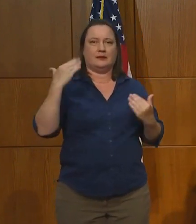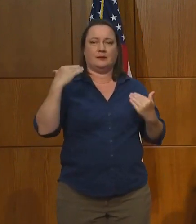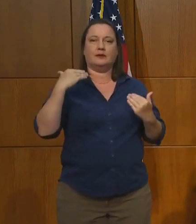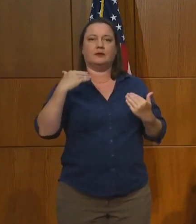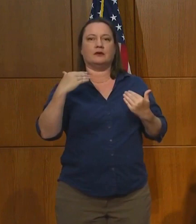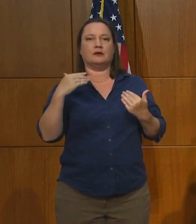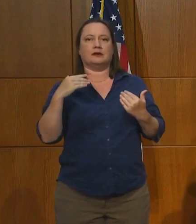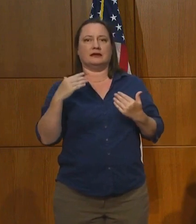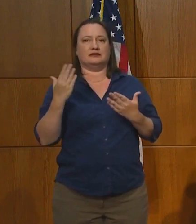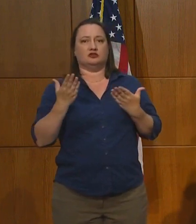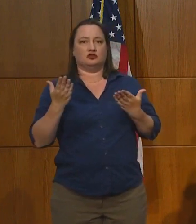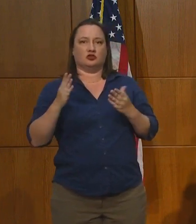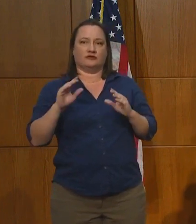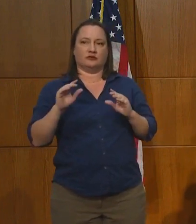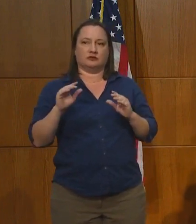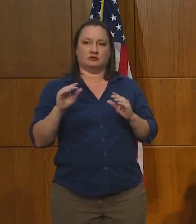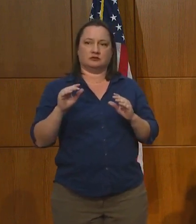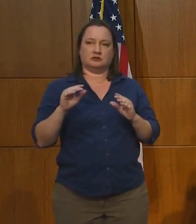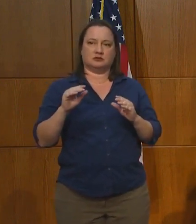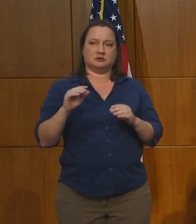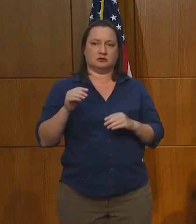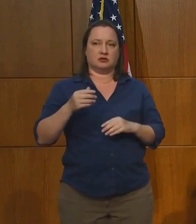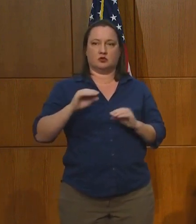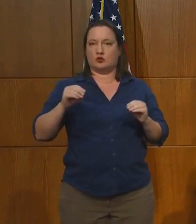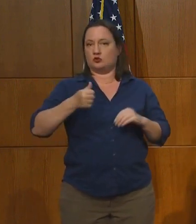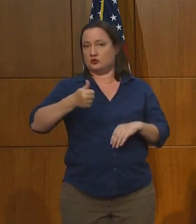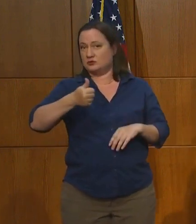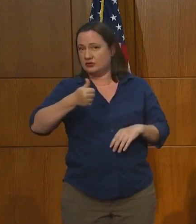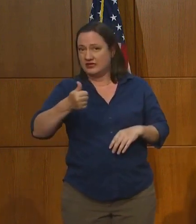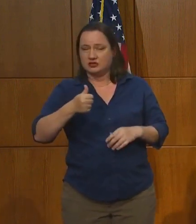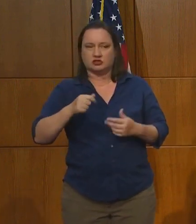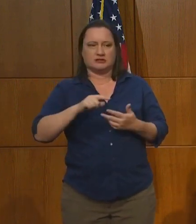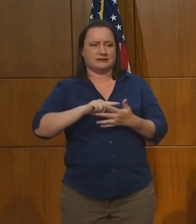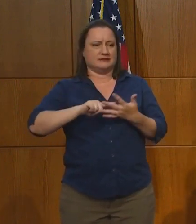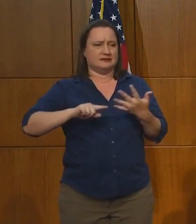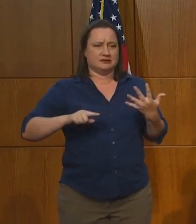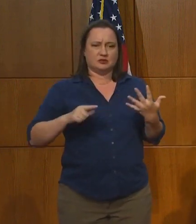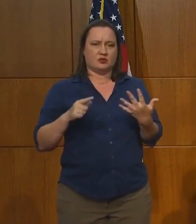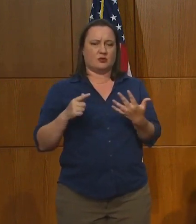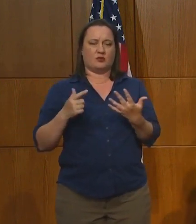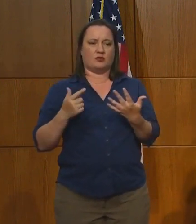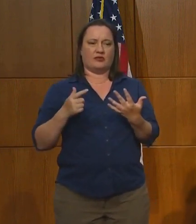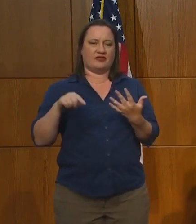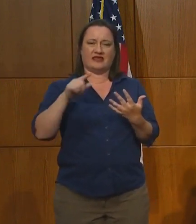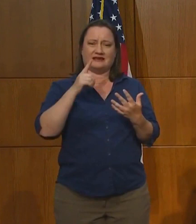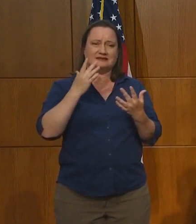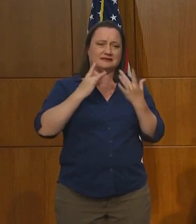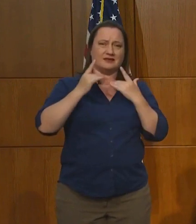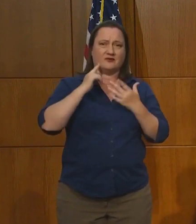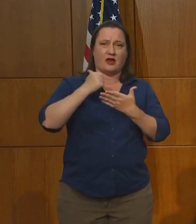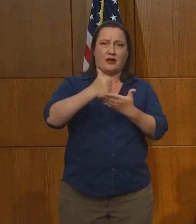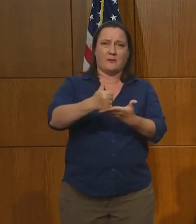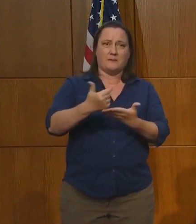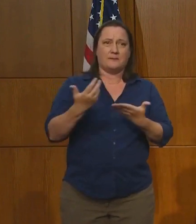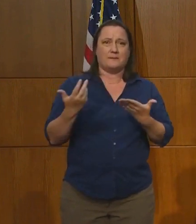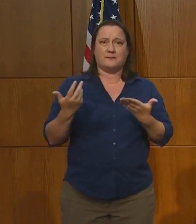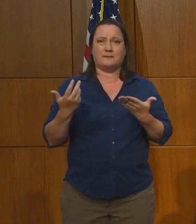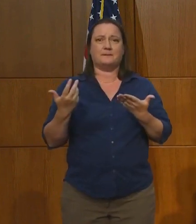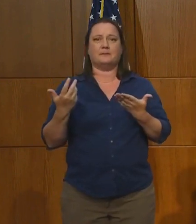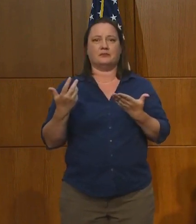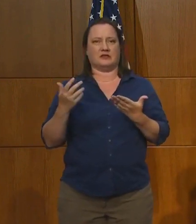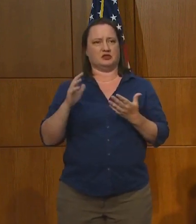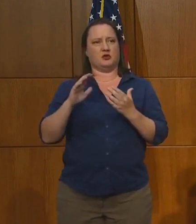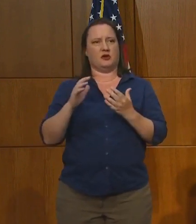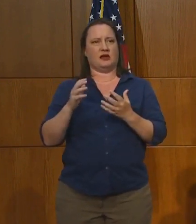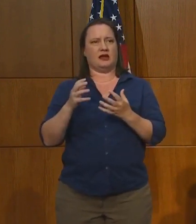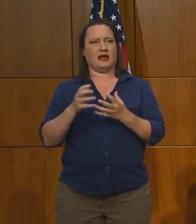in. Mm-hmm. So how far reaching is the CARES Act? Yeah, that's a good question. Aubrey, do you want to